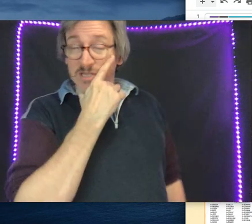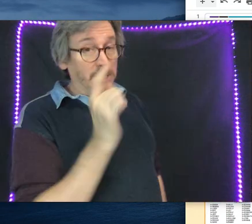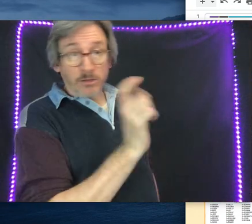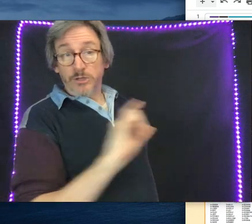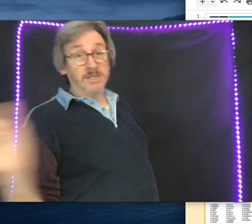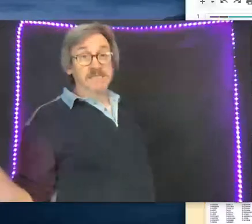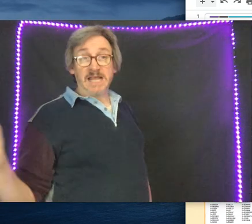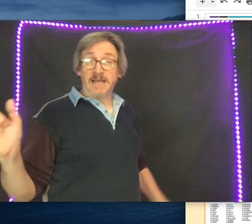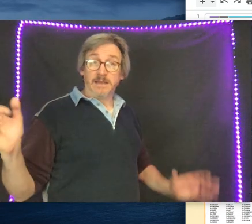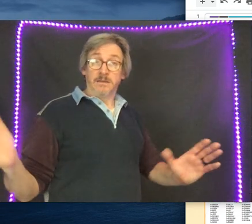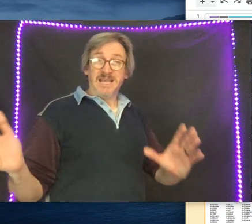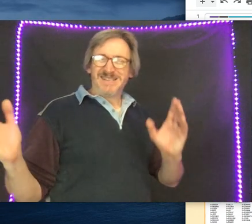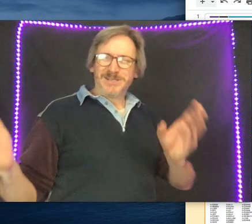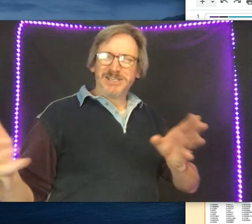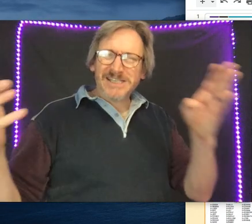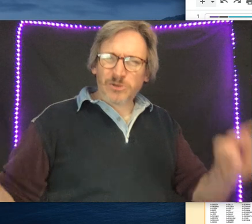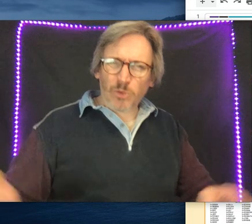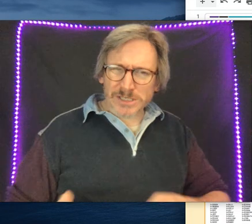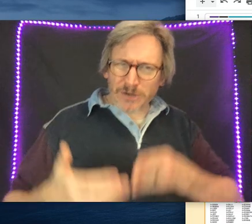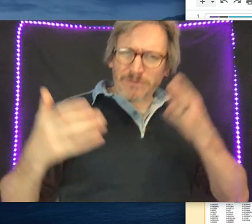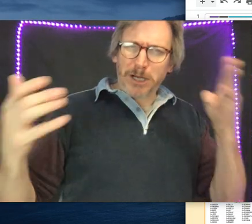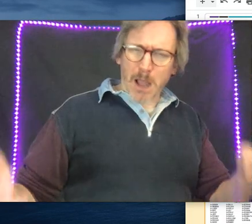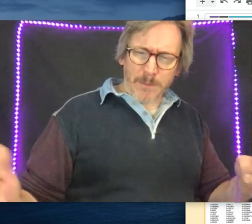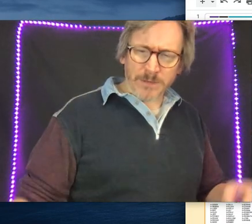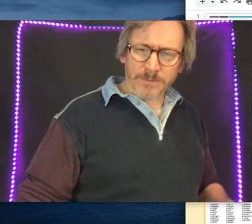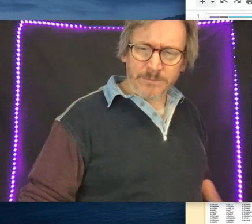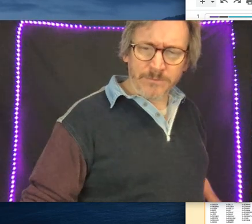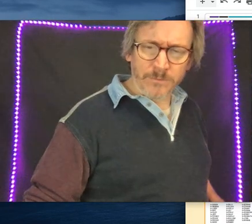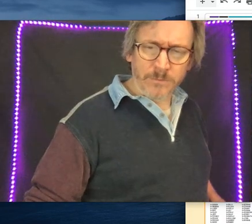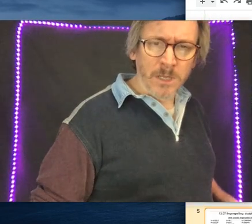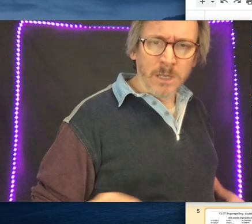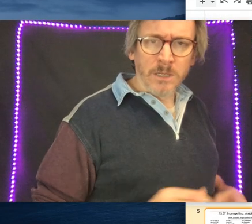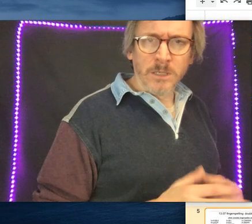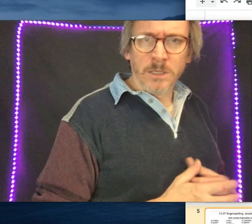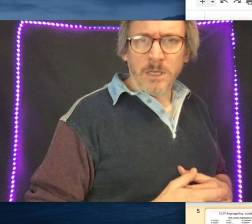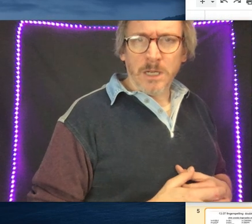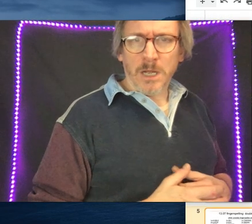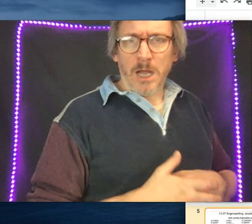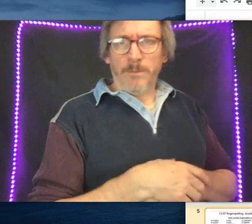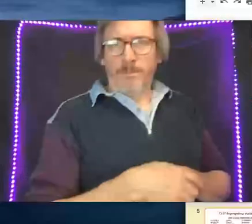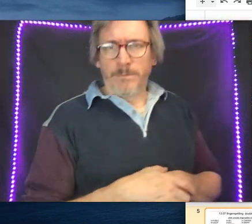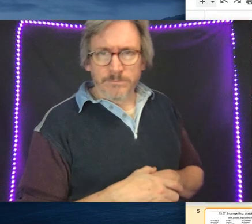For the double L, you can slide that, especially because these are words that are very common.